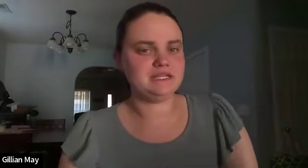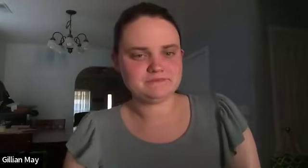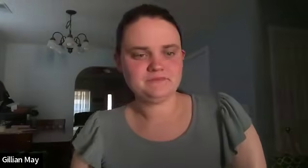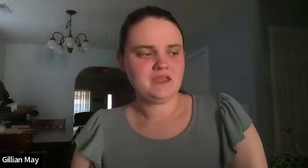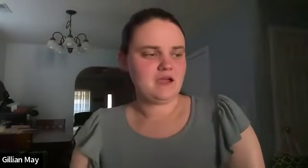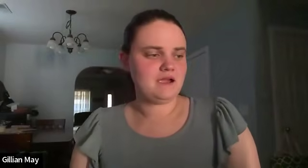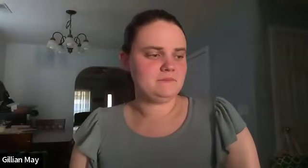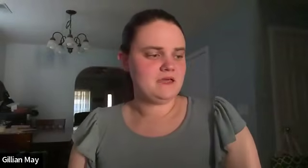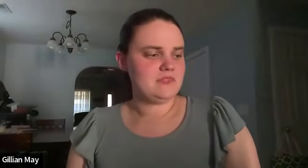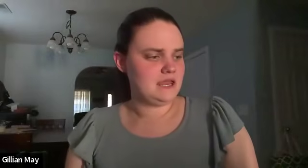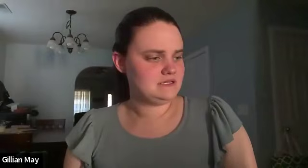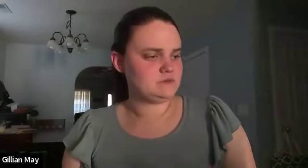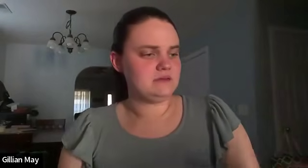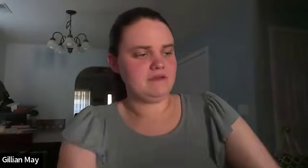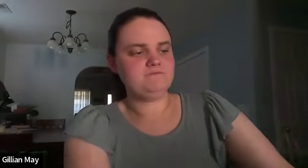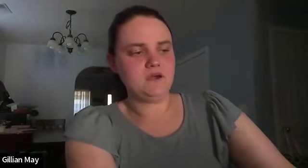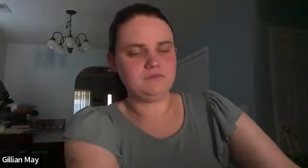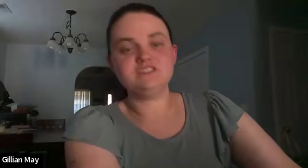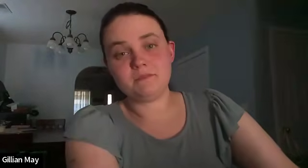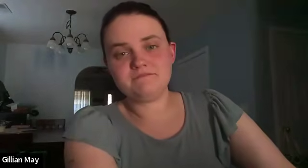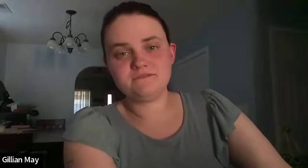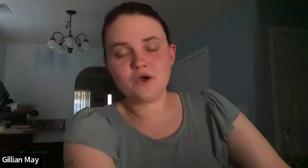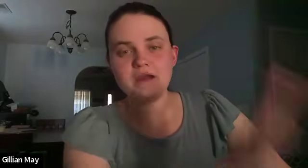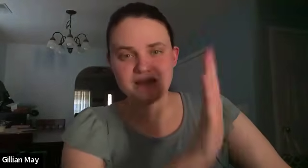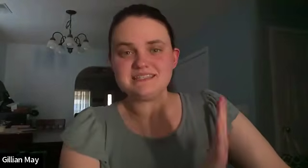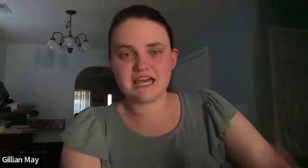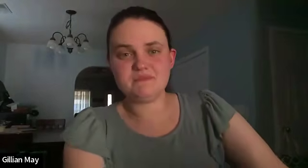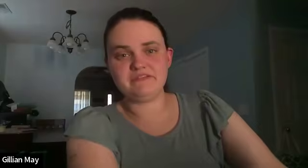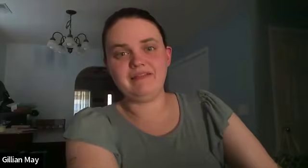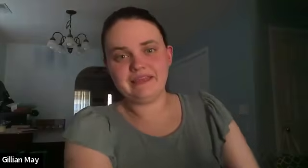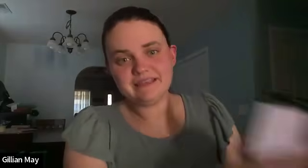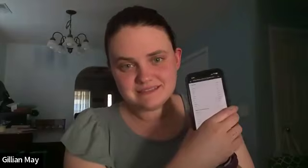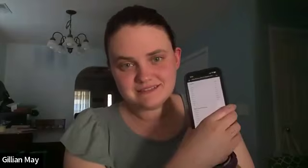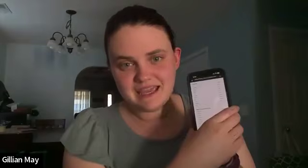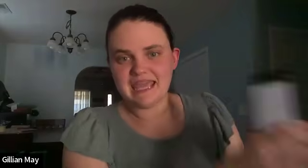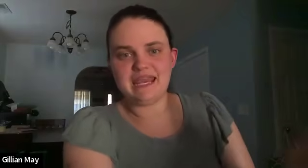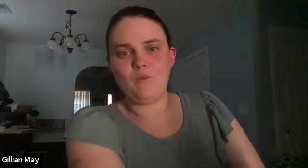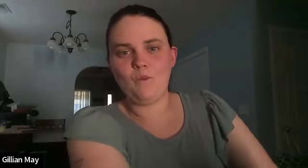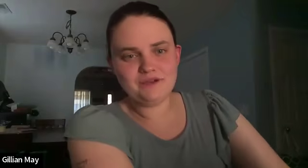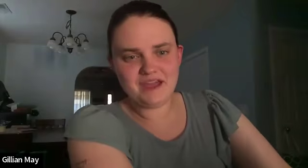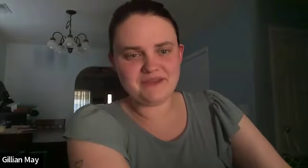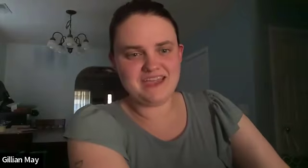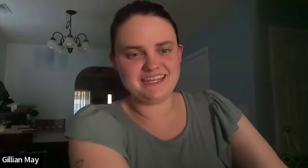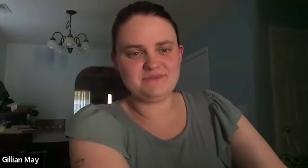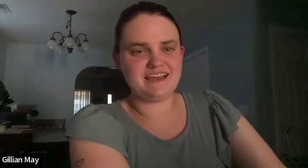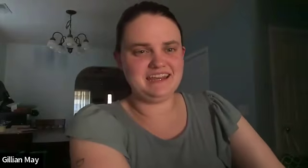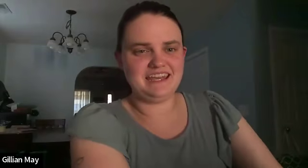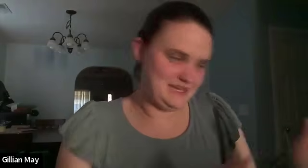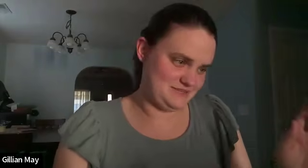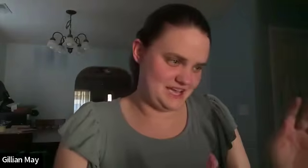it. All right. The next one, my phone has the setup of the list and it will not behave and it keeps sliding and it keeps